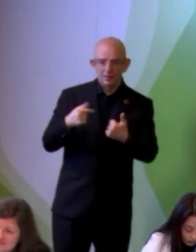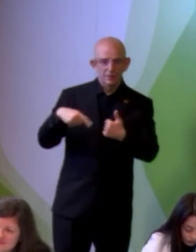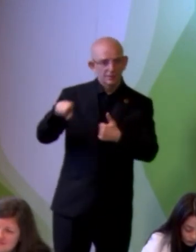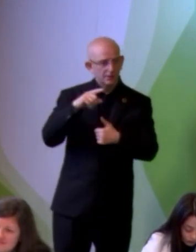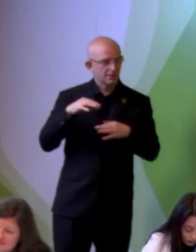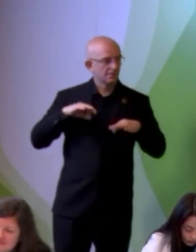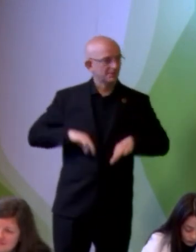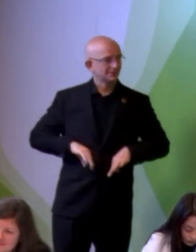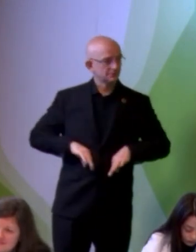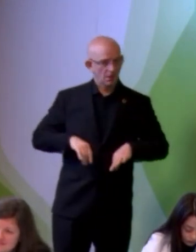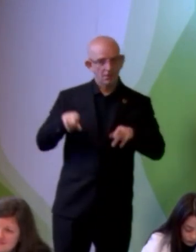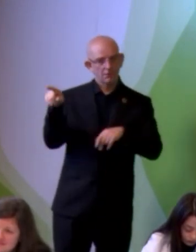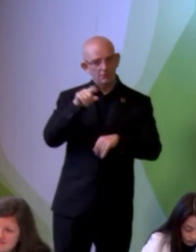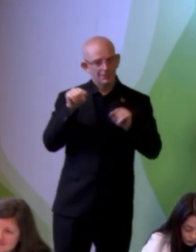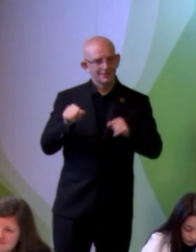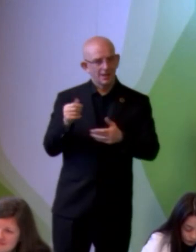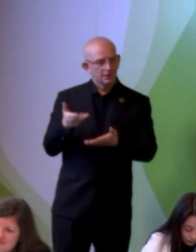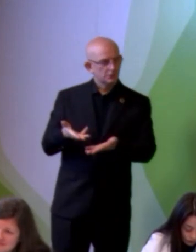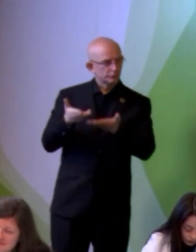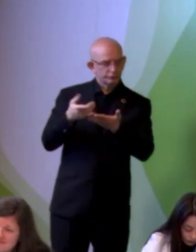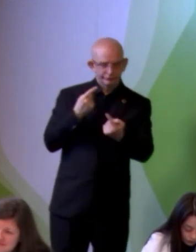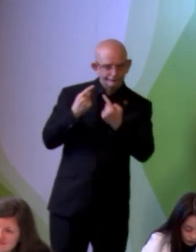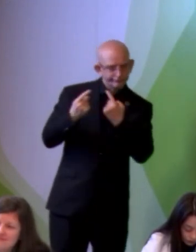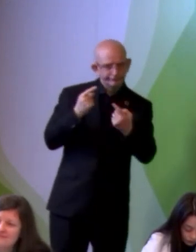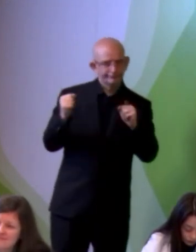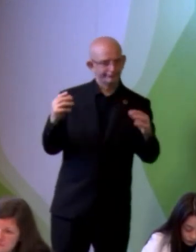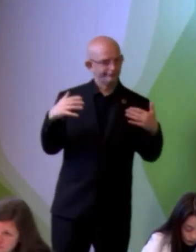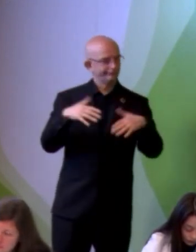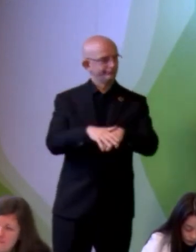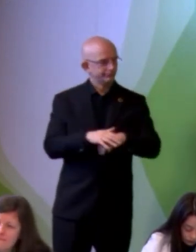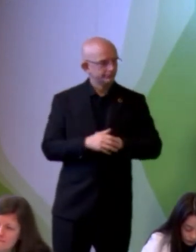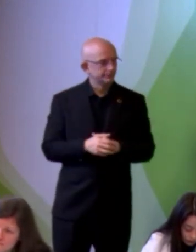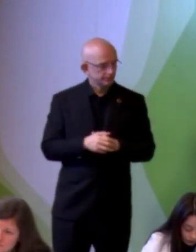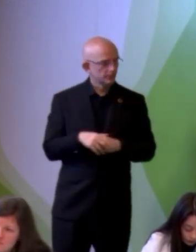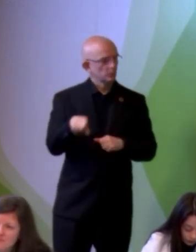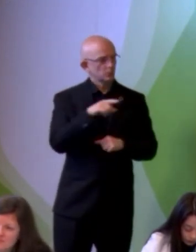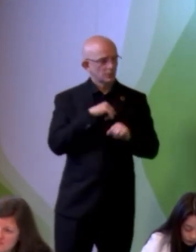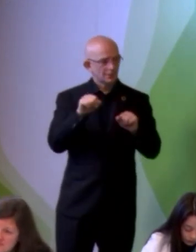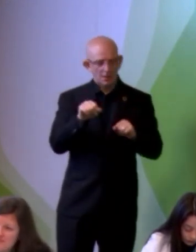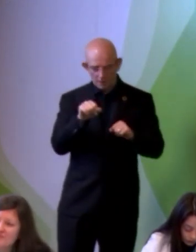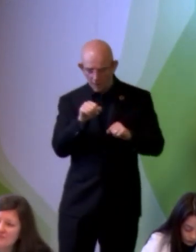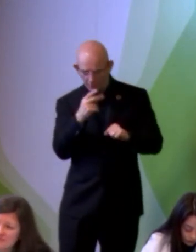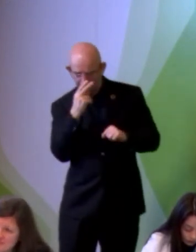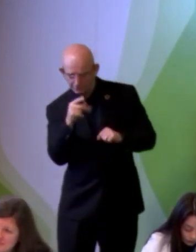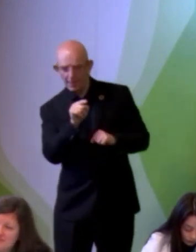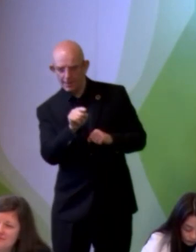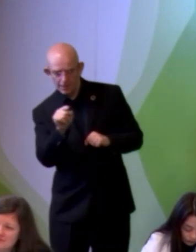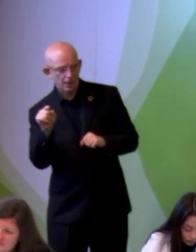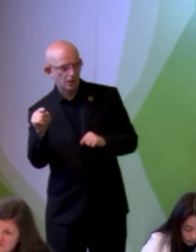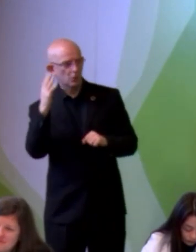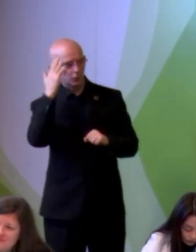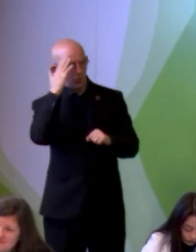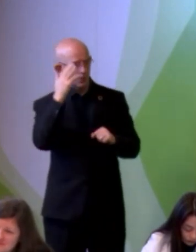the identification of some of this disability at the early stage is done, then we